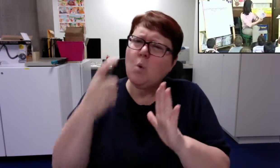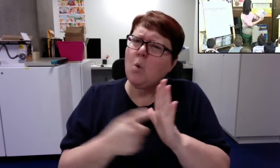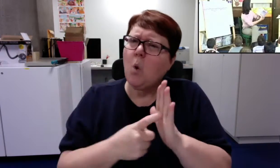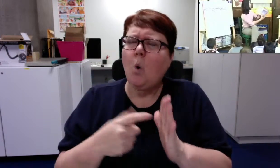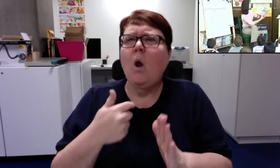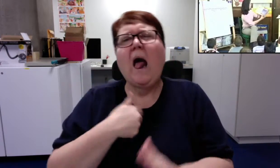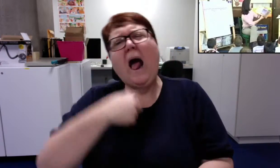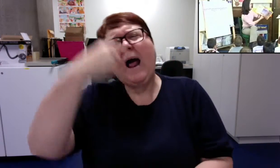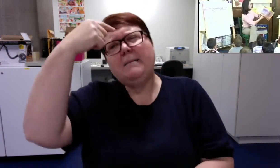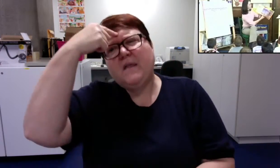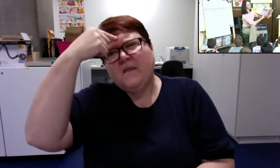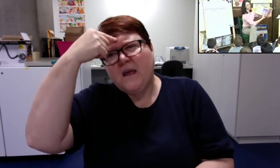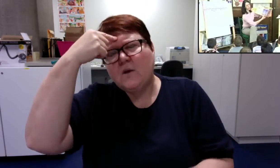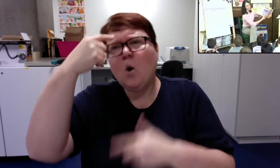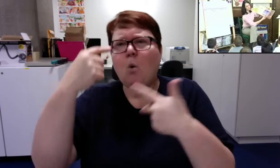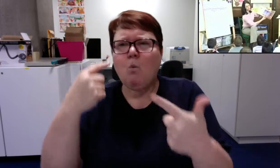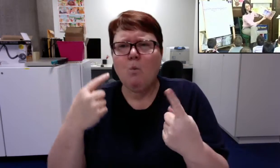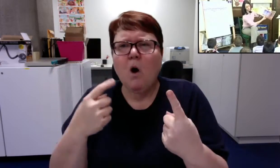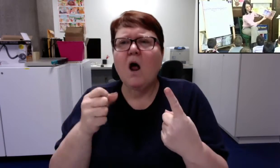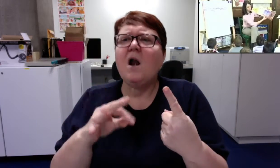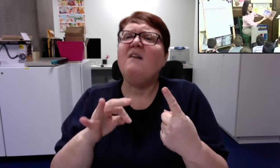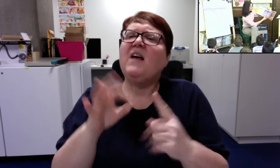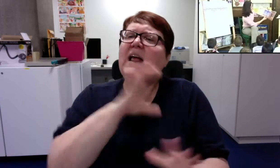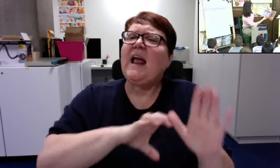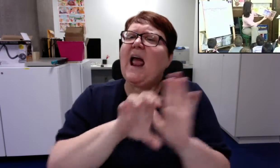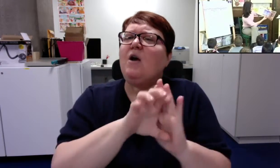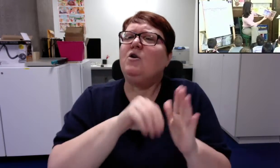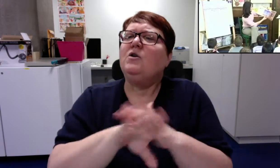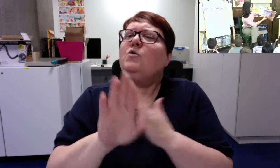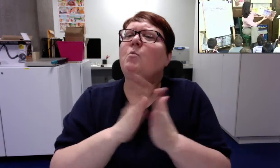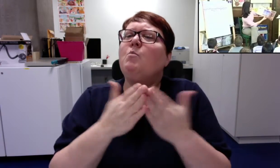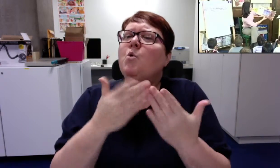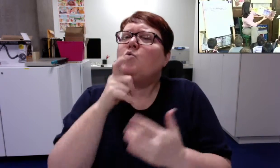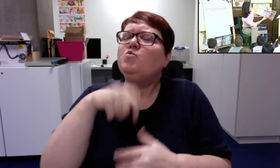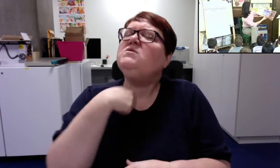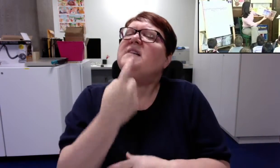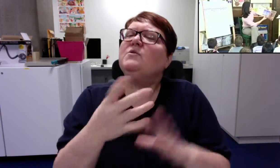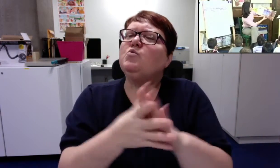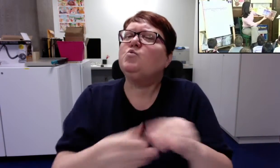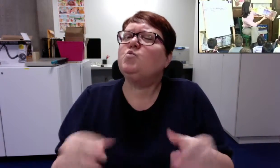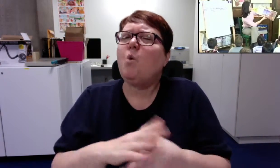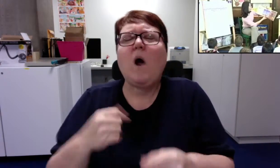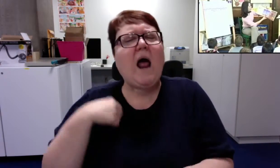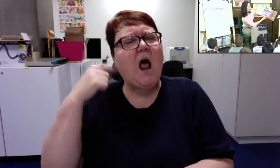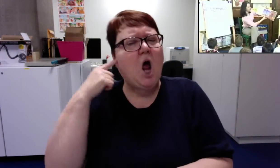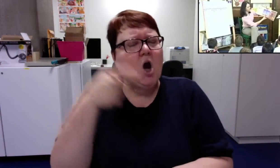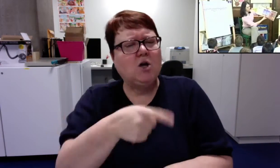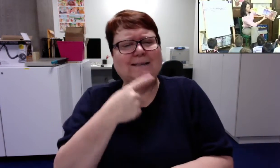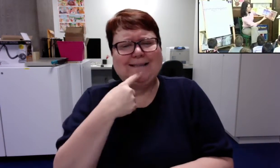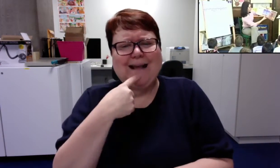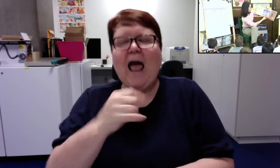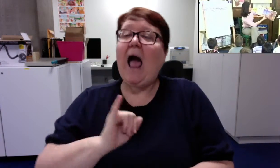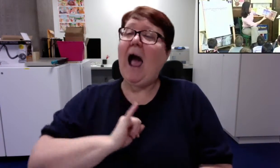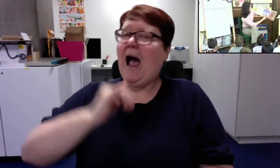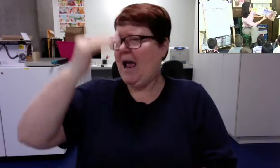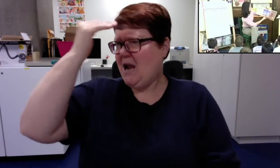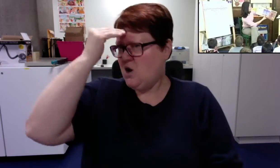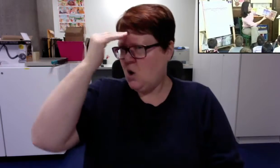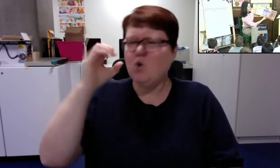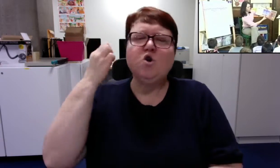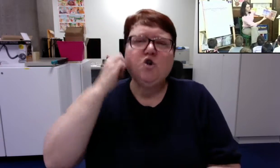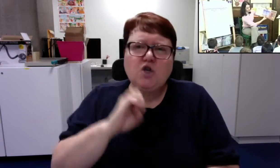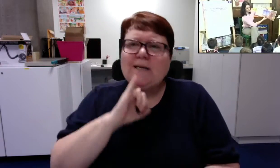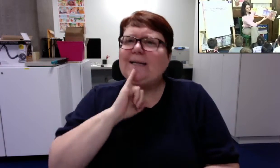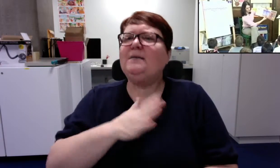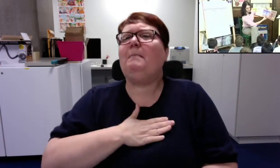notice that I'm thinking it's one of the characters in the book that's telling the story, because I hear her saying, I know.